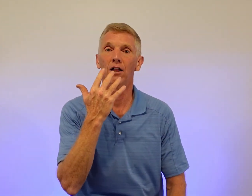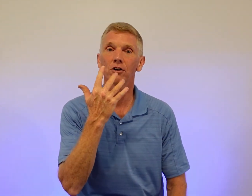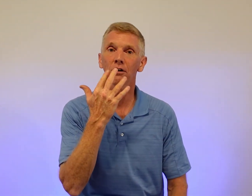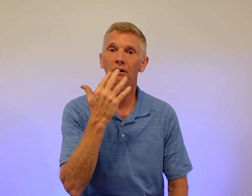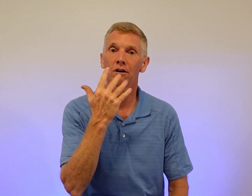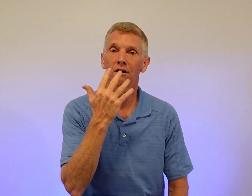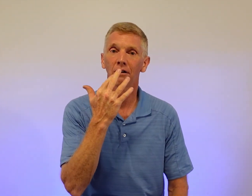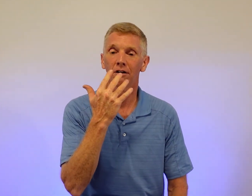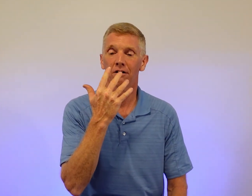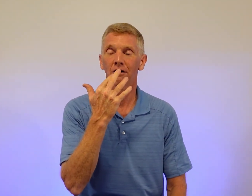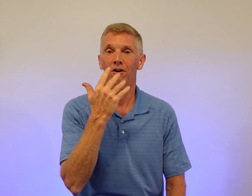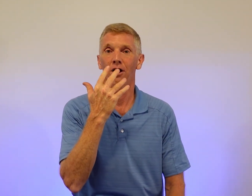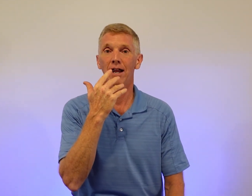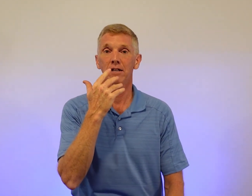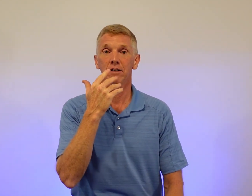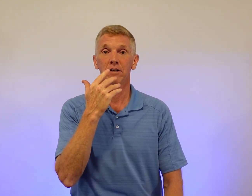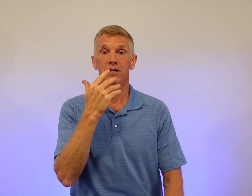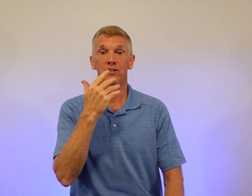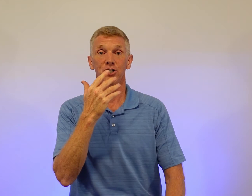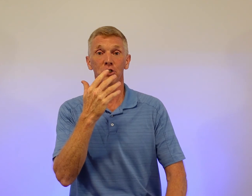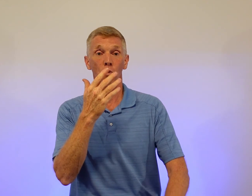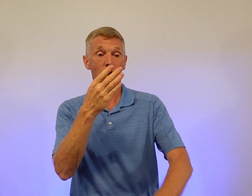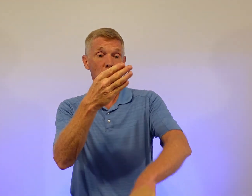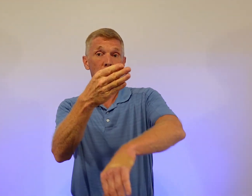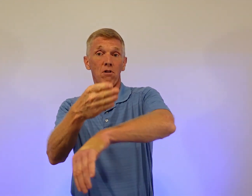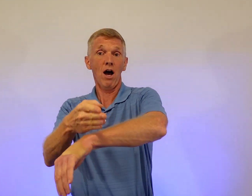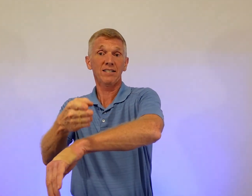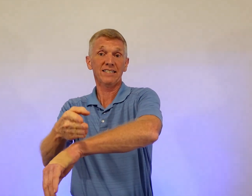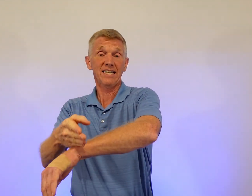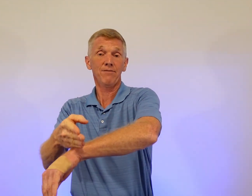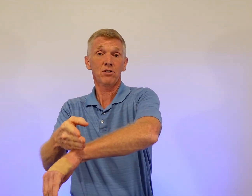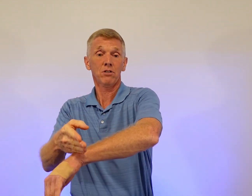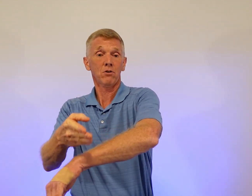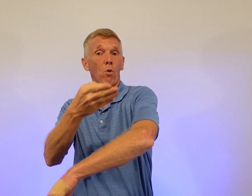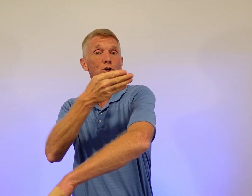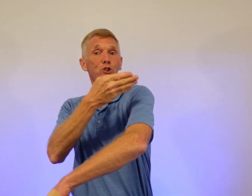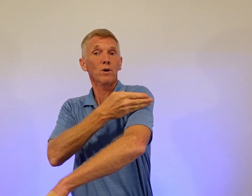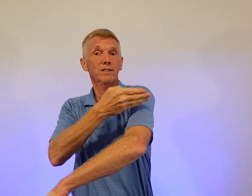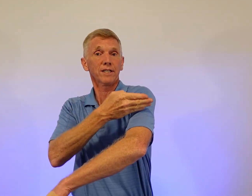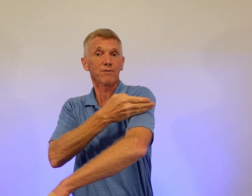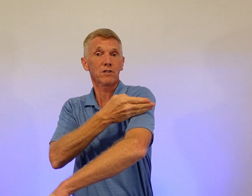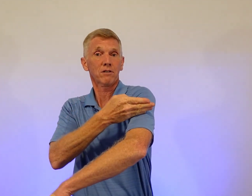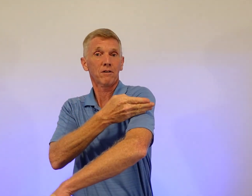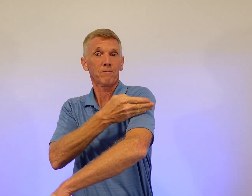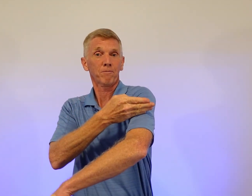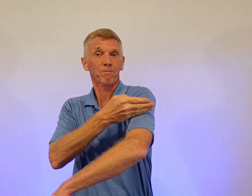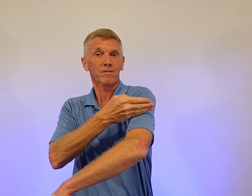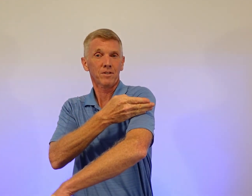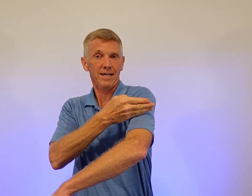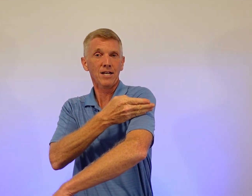color, right? Does she want long sleeves or short sleeves? Did you catch